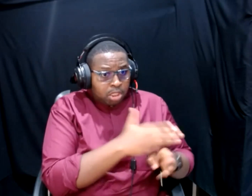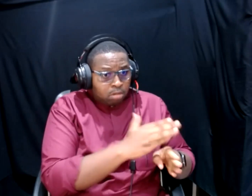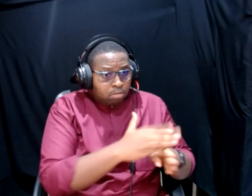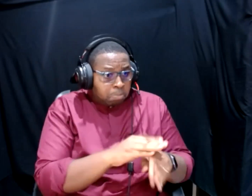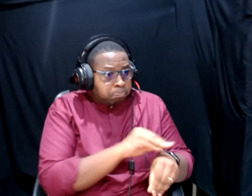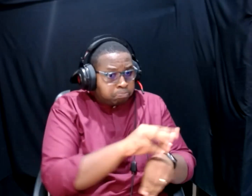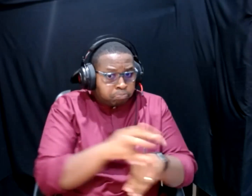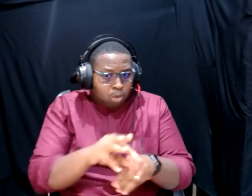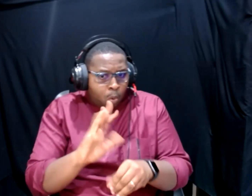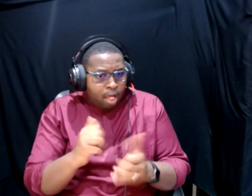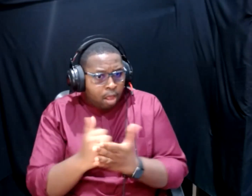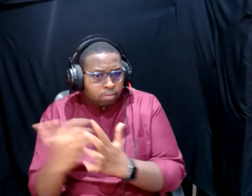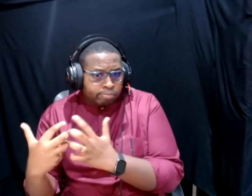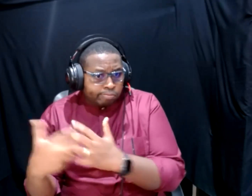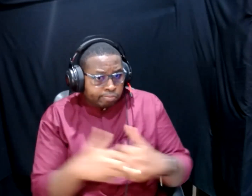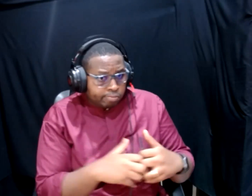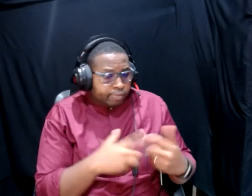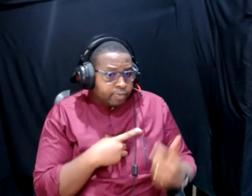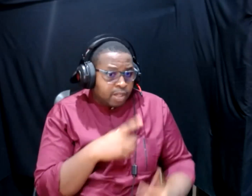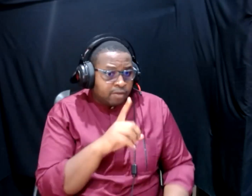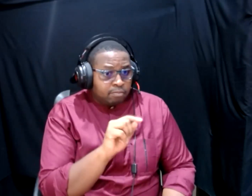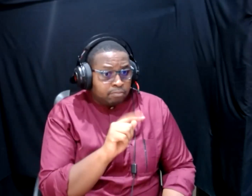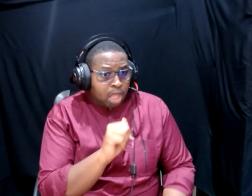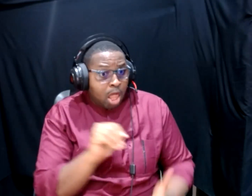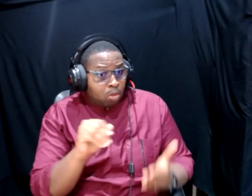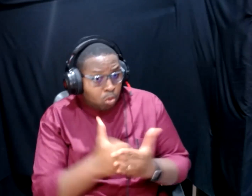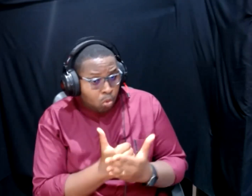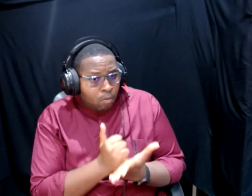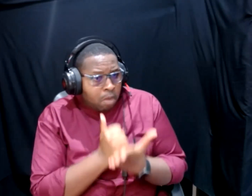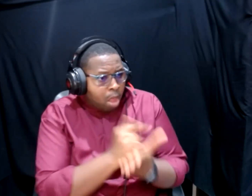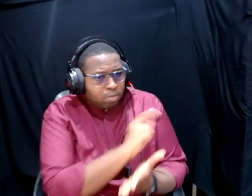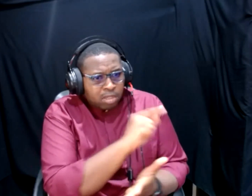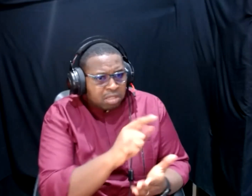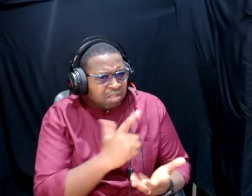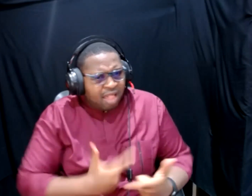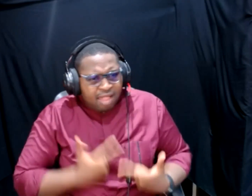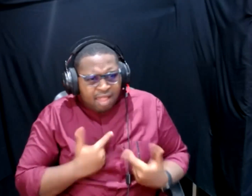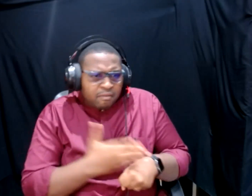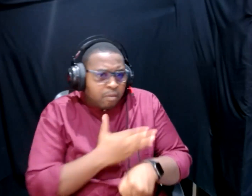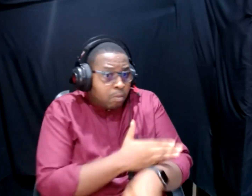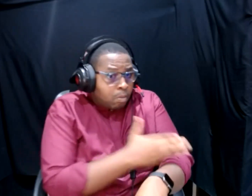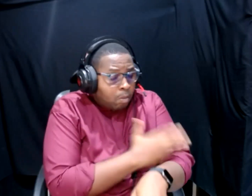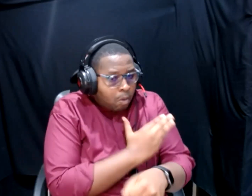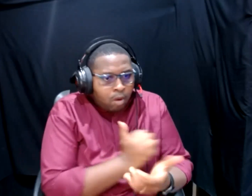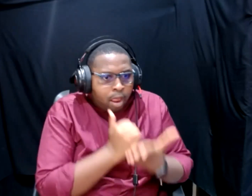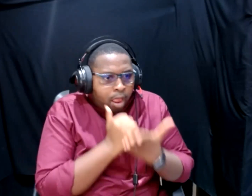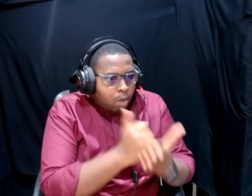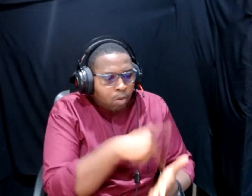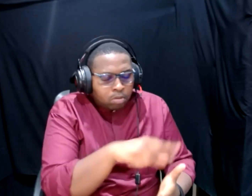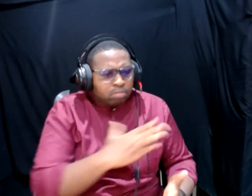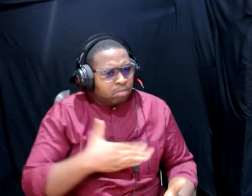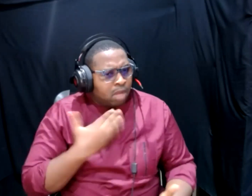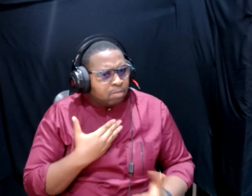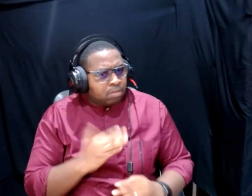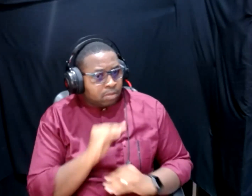partners to use state-of-the-art data analytic tools to improve the life success outcomes for all the Oregonians they serve.